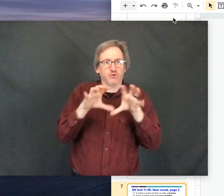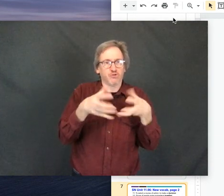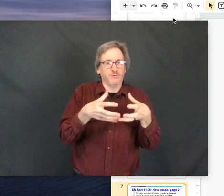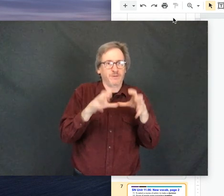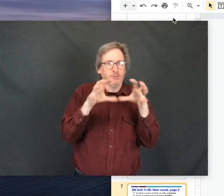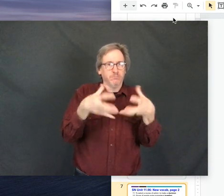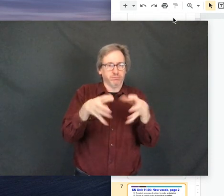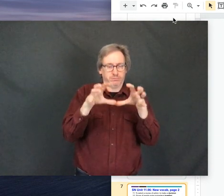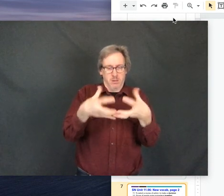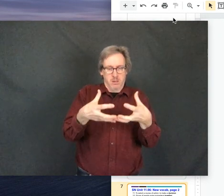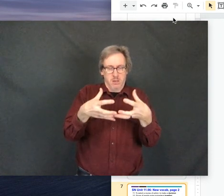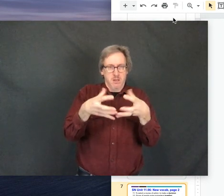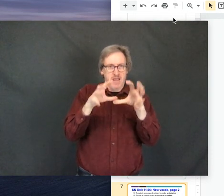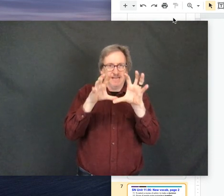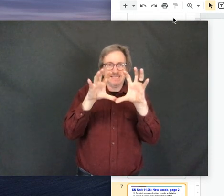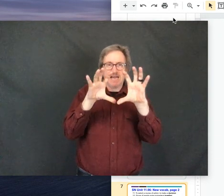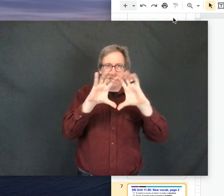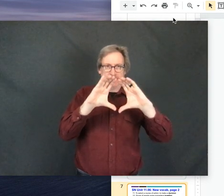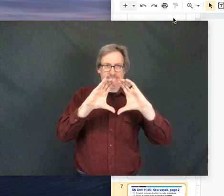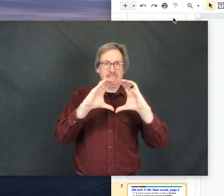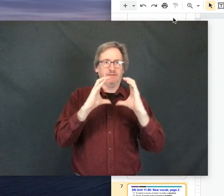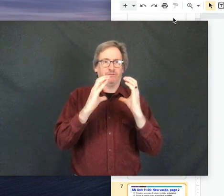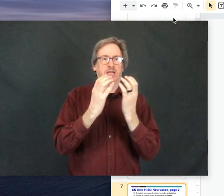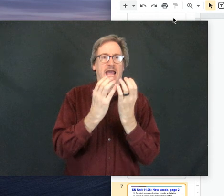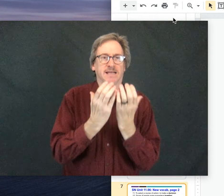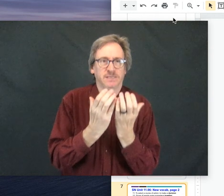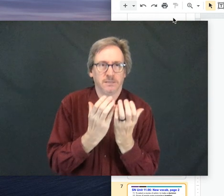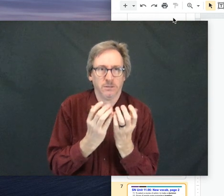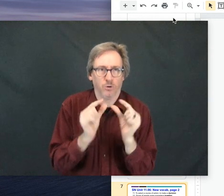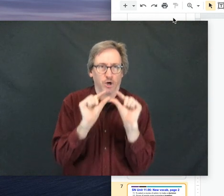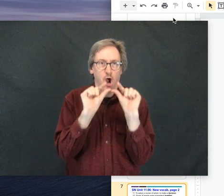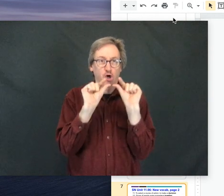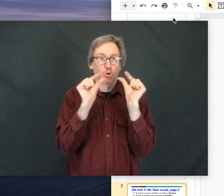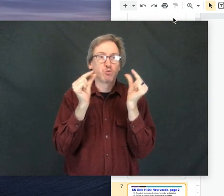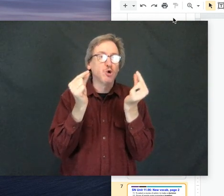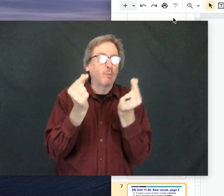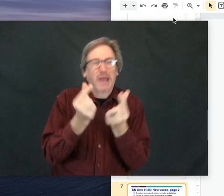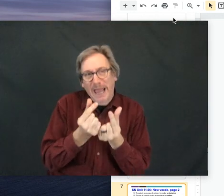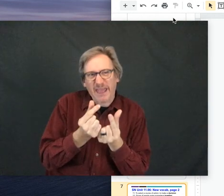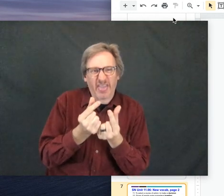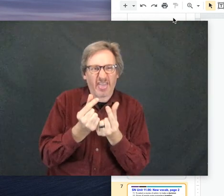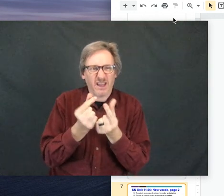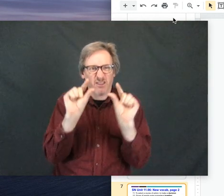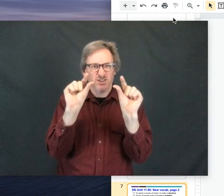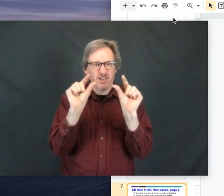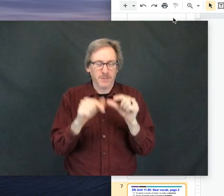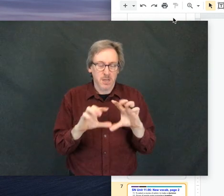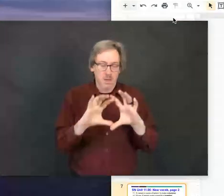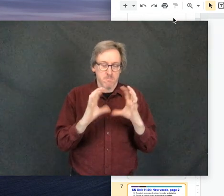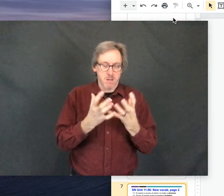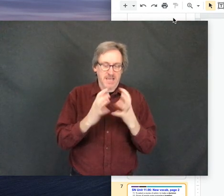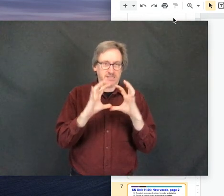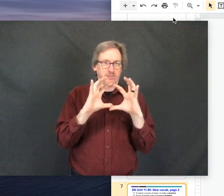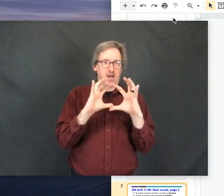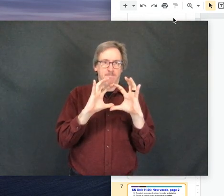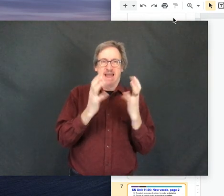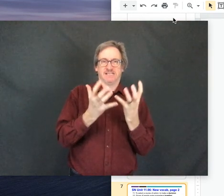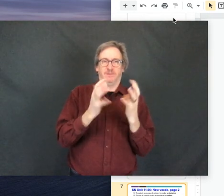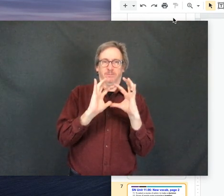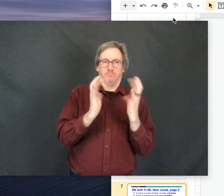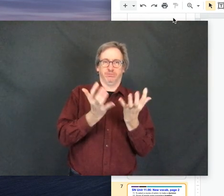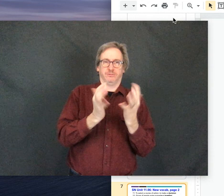So group of people. And it's not like C for class or group. Ugh, another G. It's